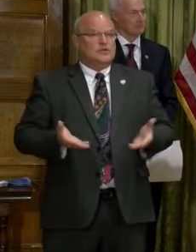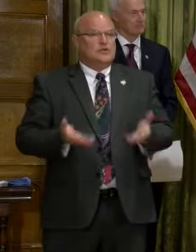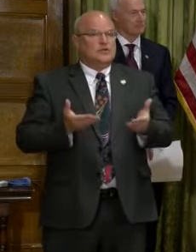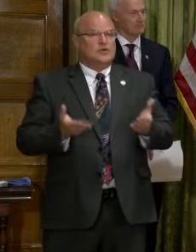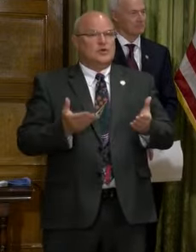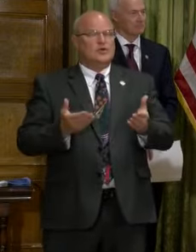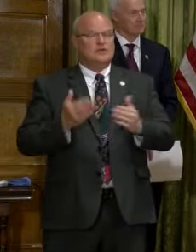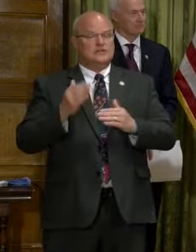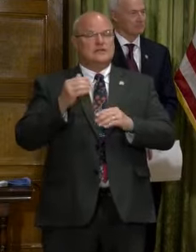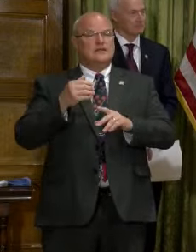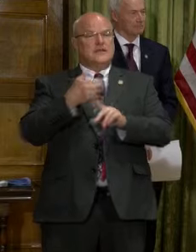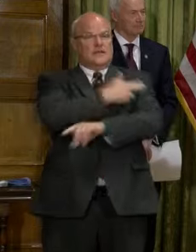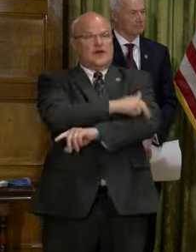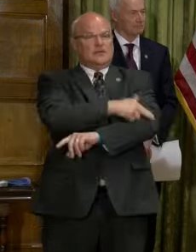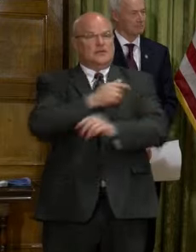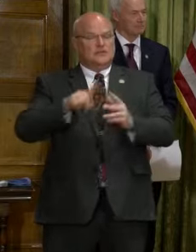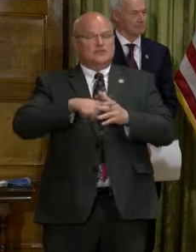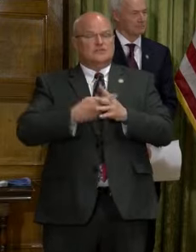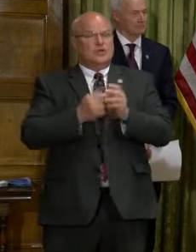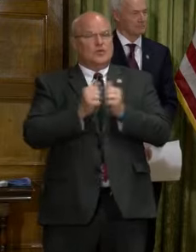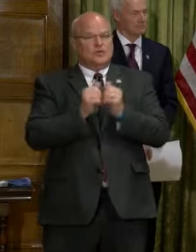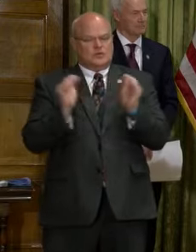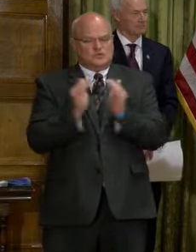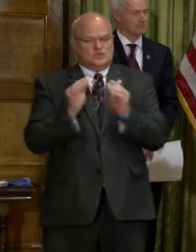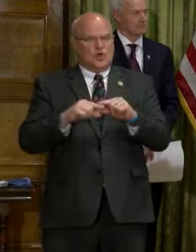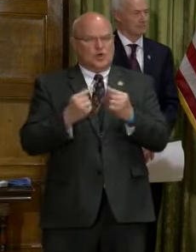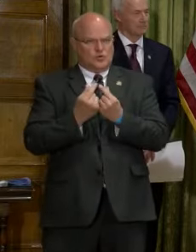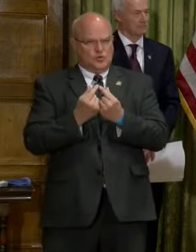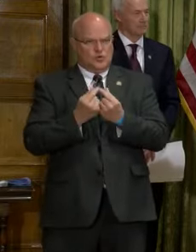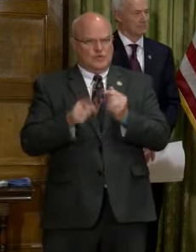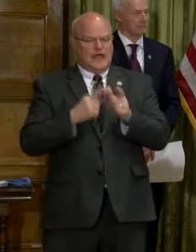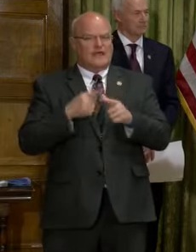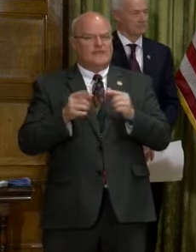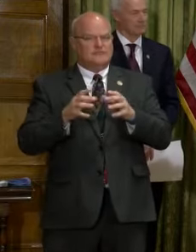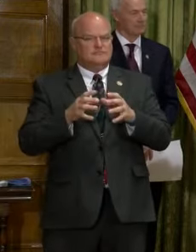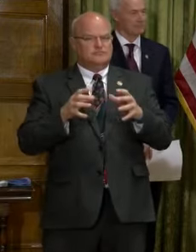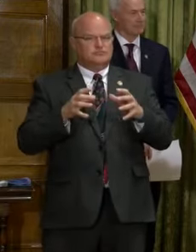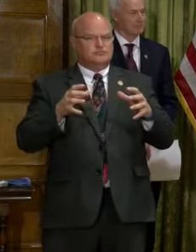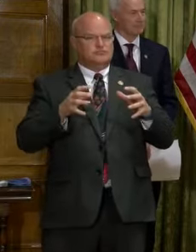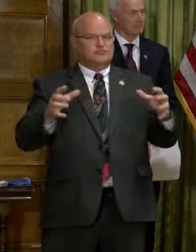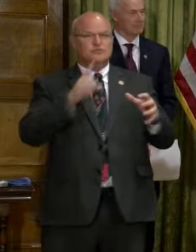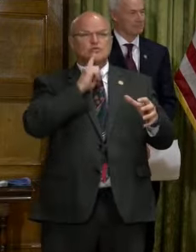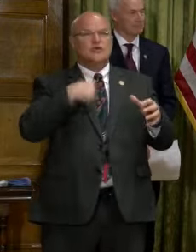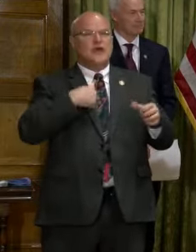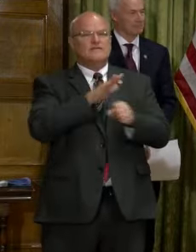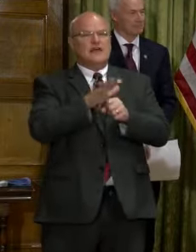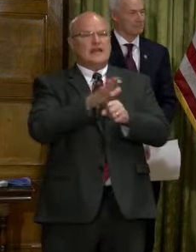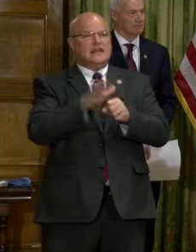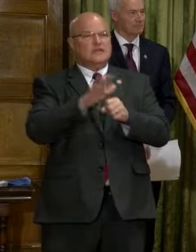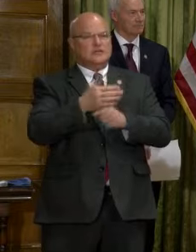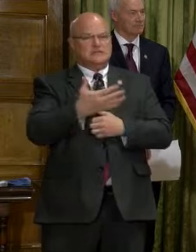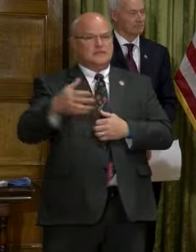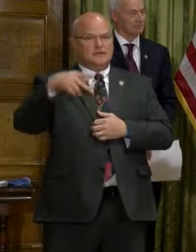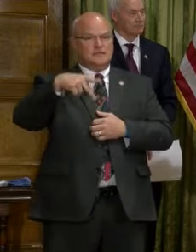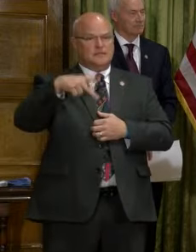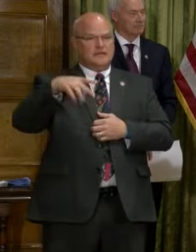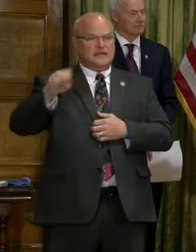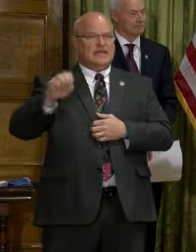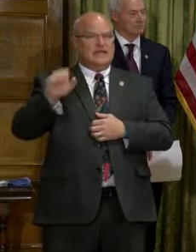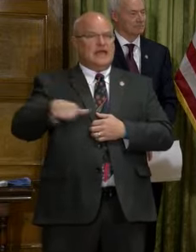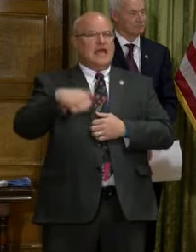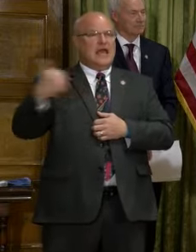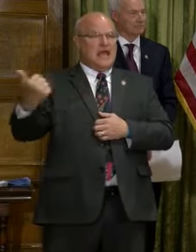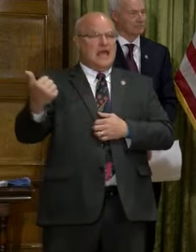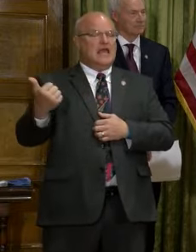the facilities to start with a smaller volume and to build up and to make sure that they have adequate supplies of PPE and